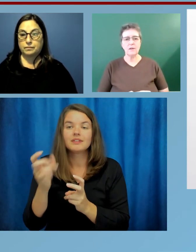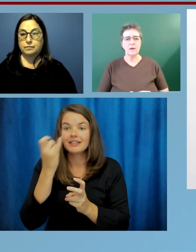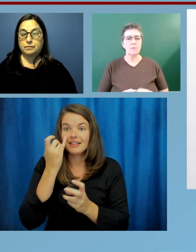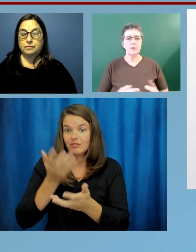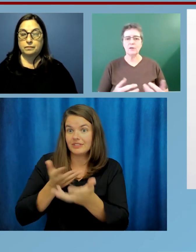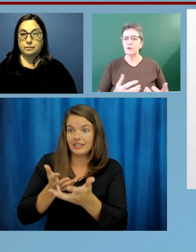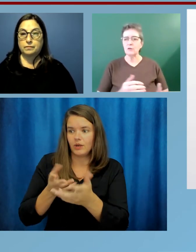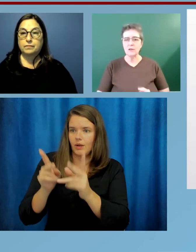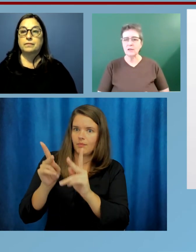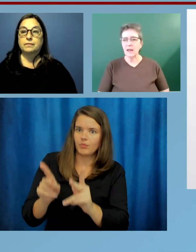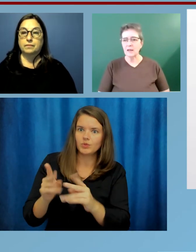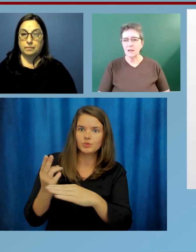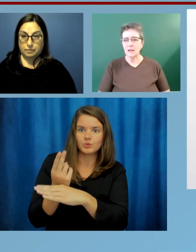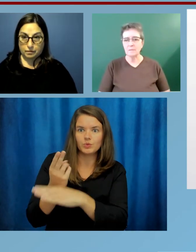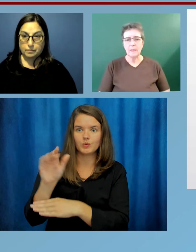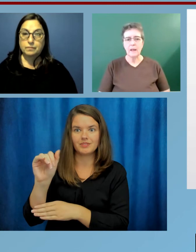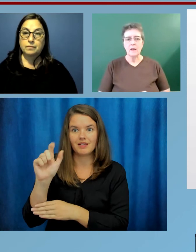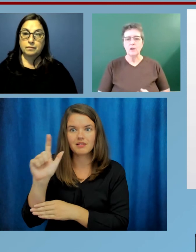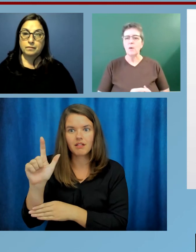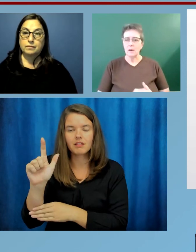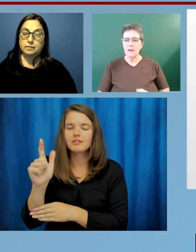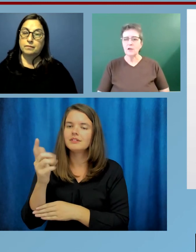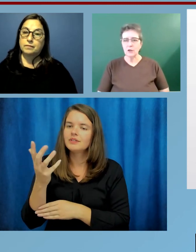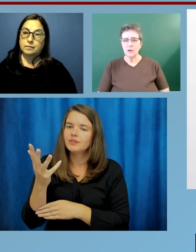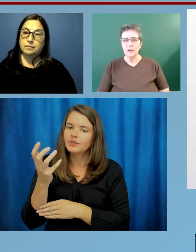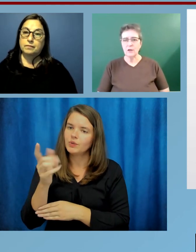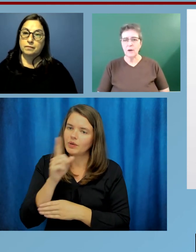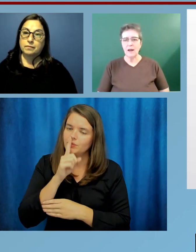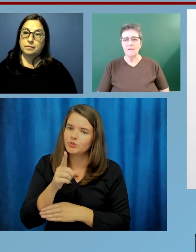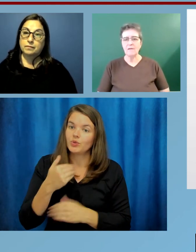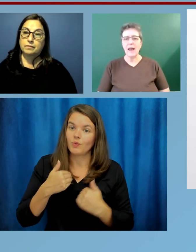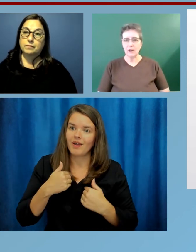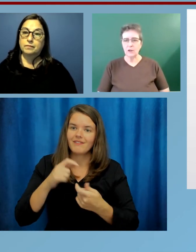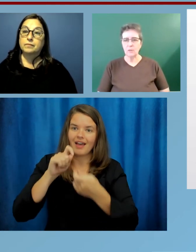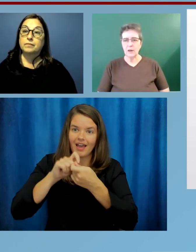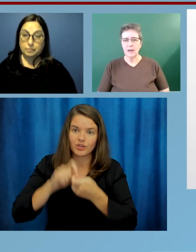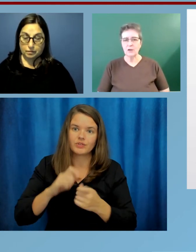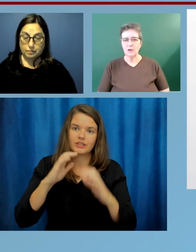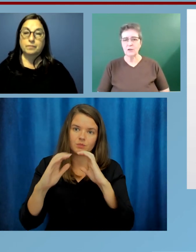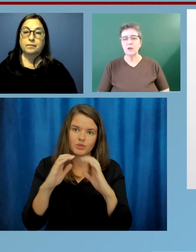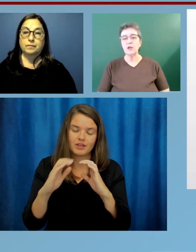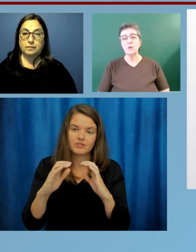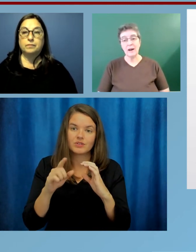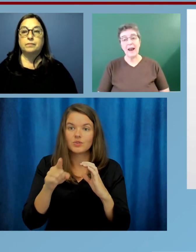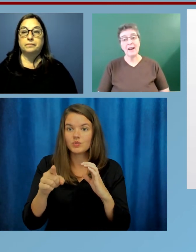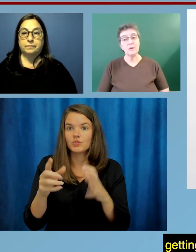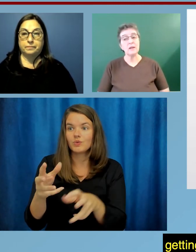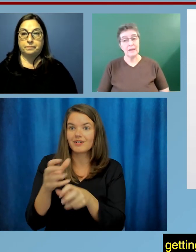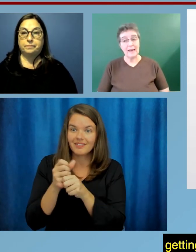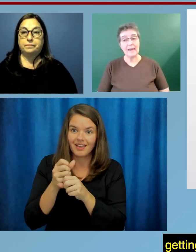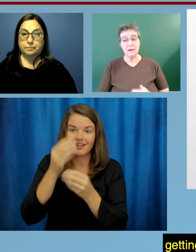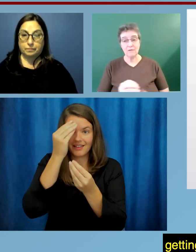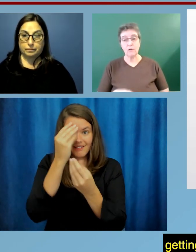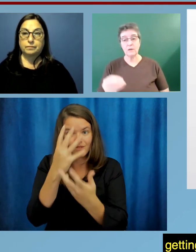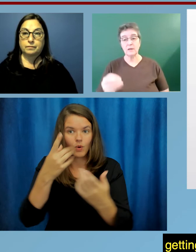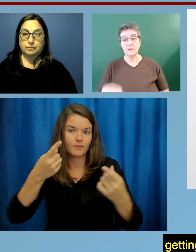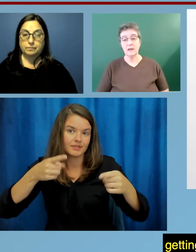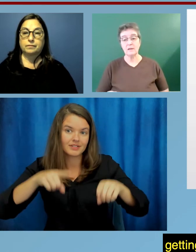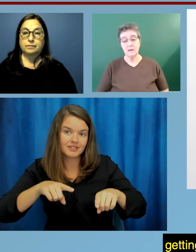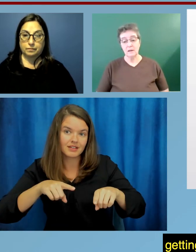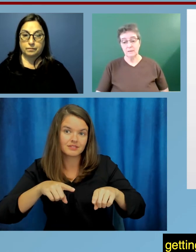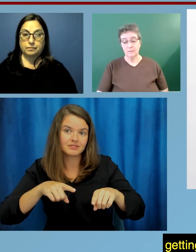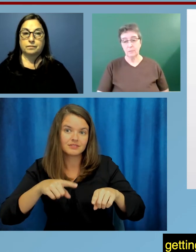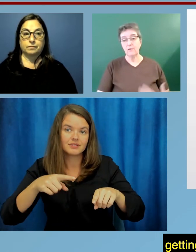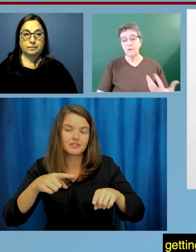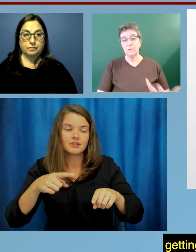with a person who uses ASL, you want to make sure that you have accurate communication so that you are actually getting informed